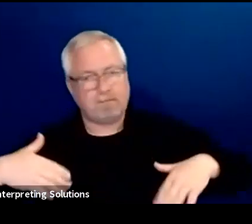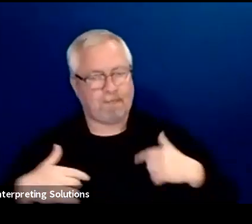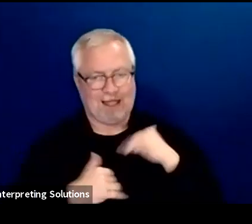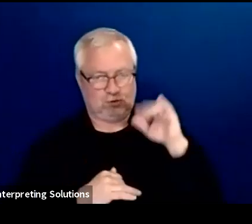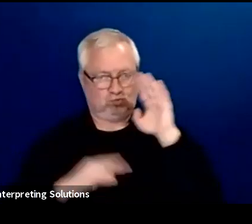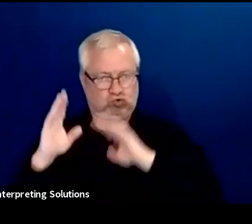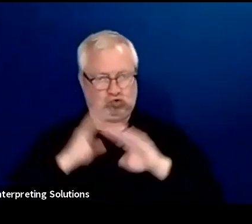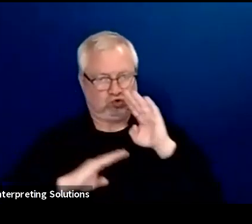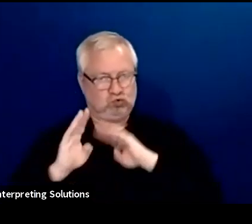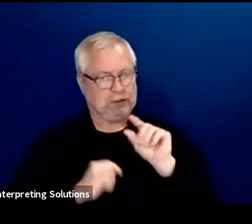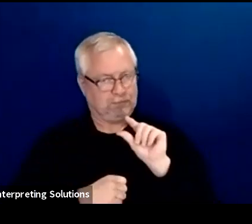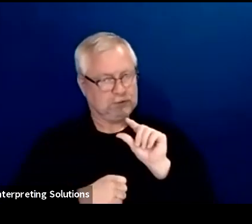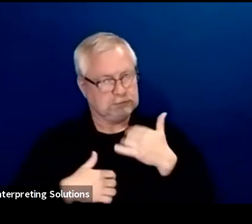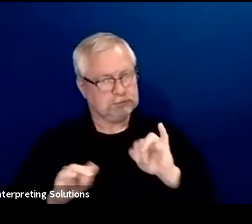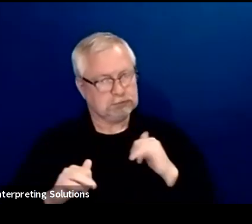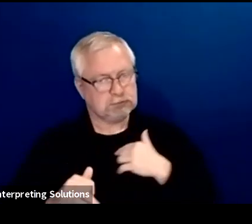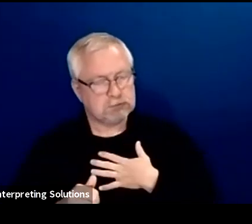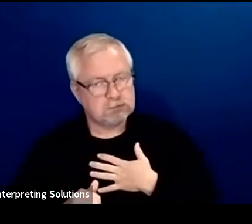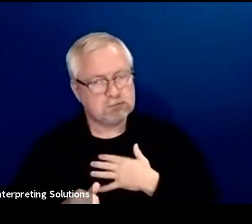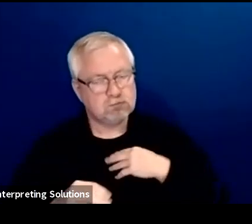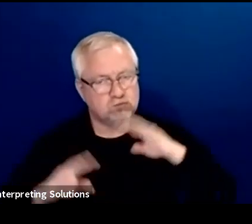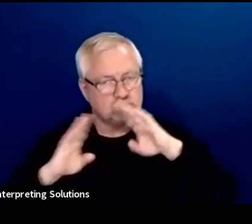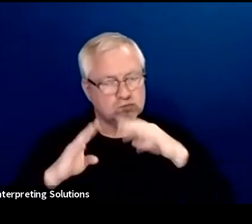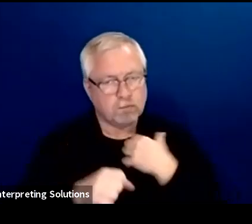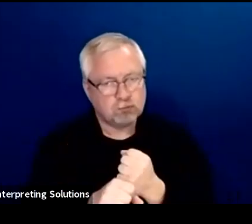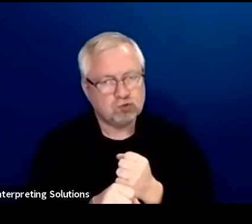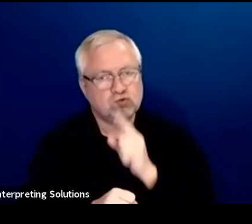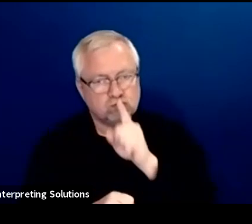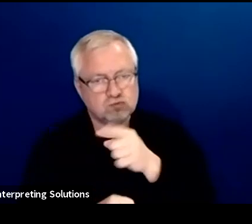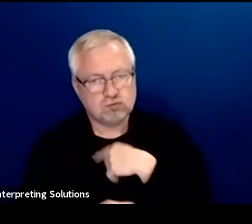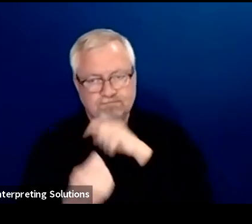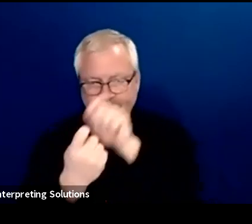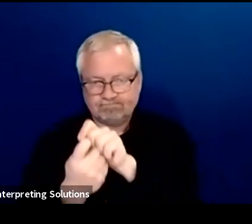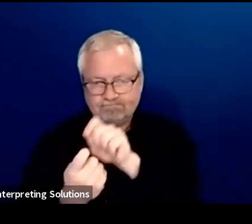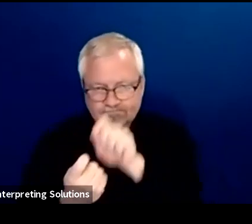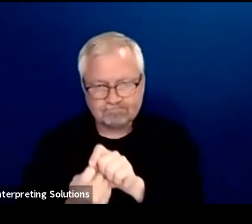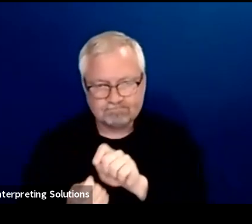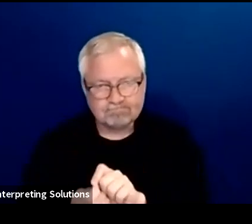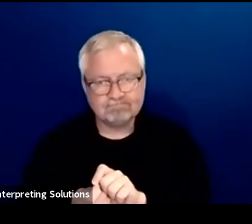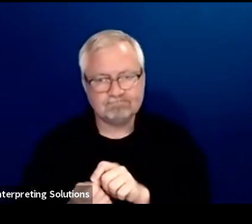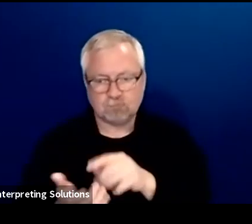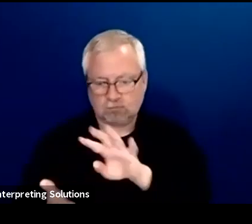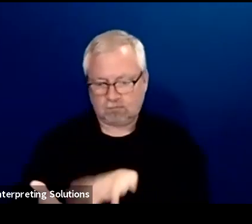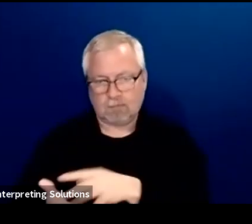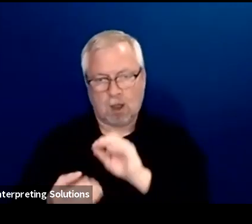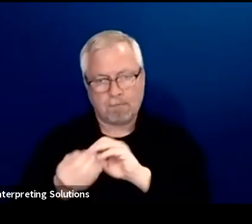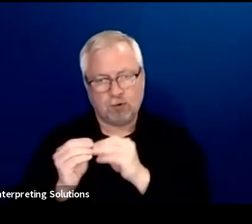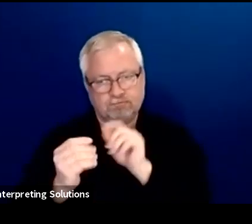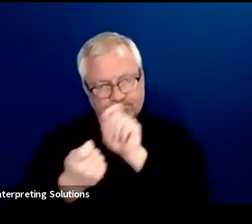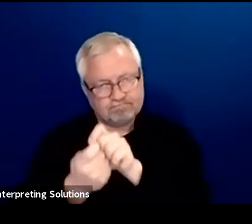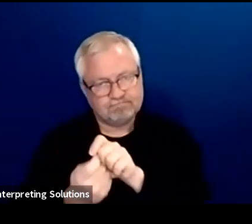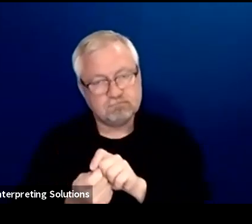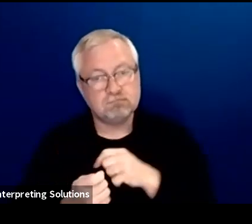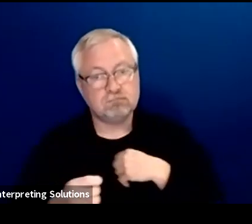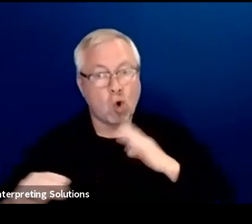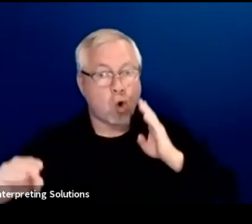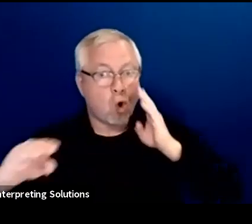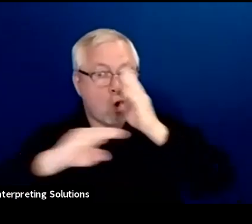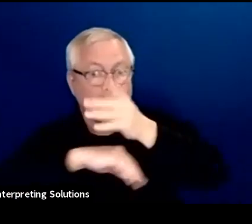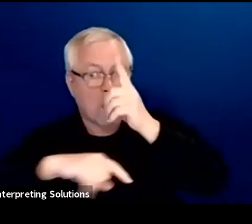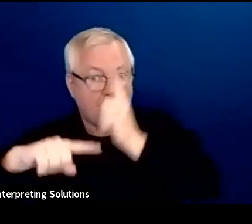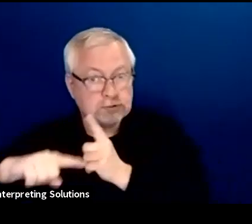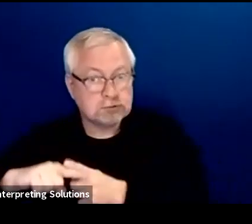accurate modeling, but those that want to lean towards overly optimistic modeling could be making the same mistakes in the